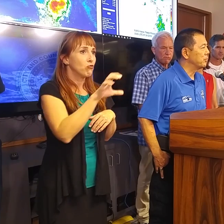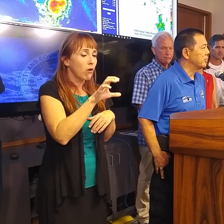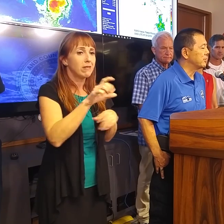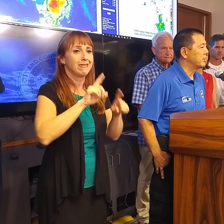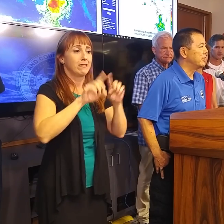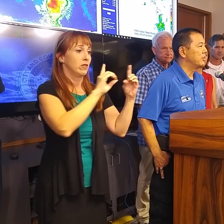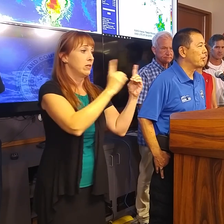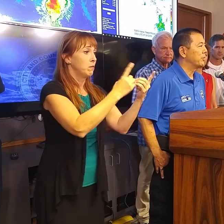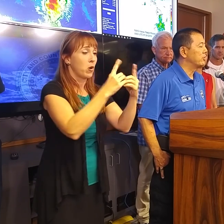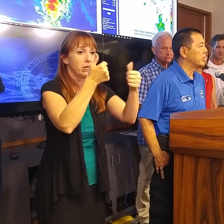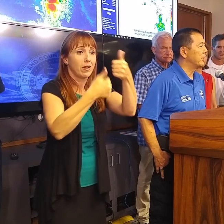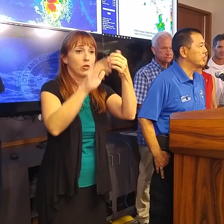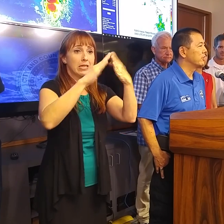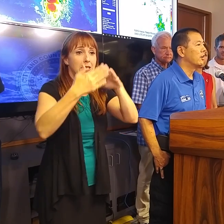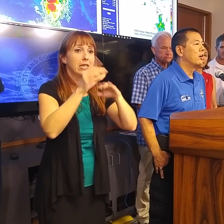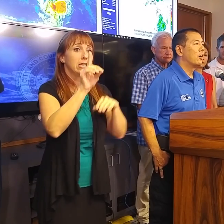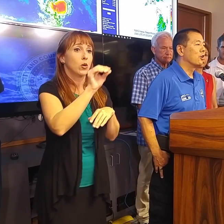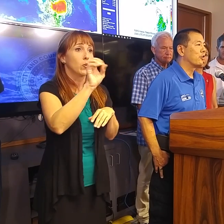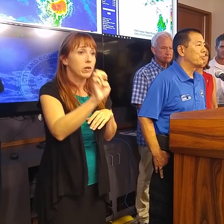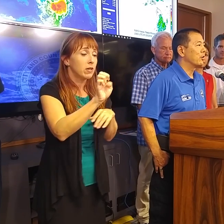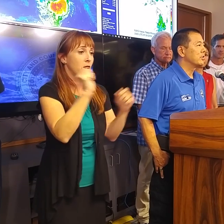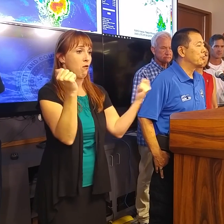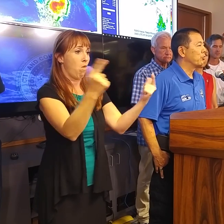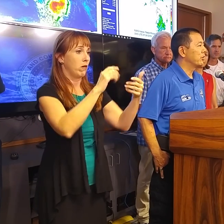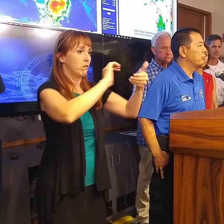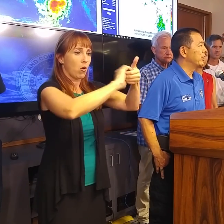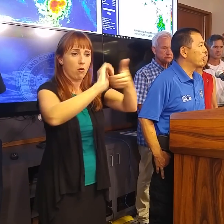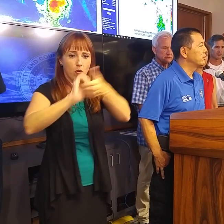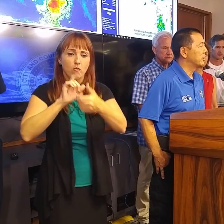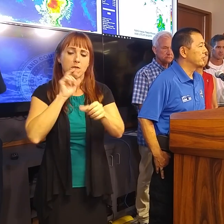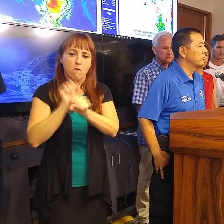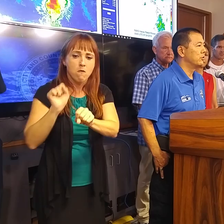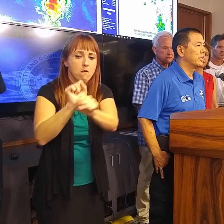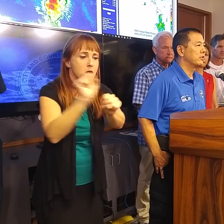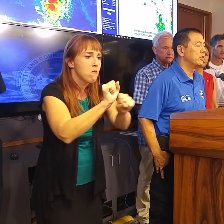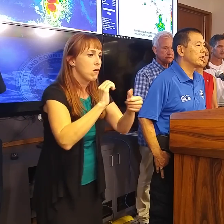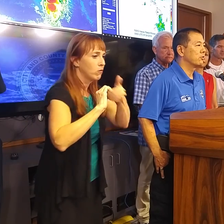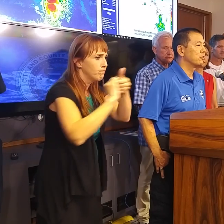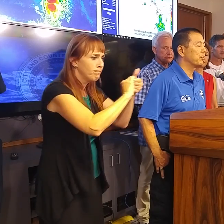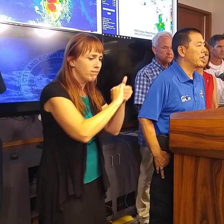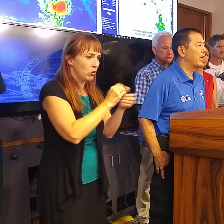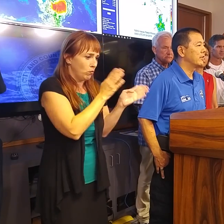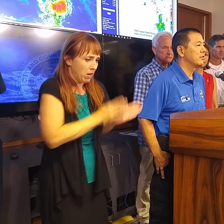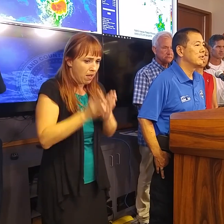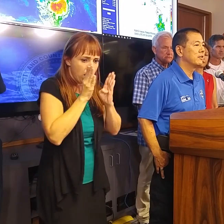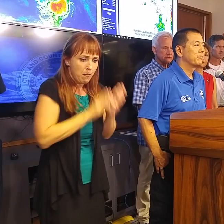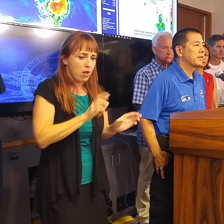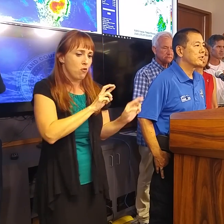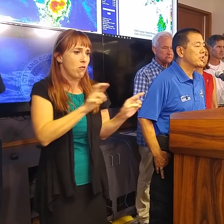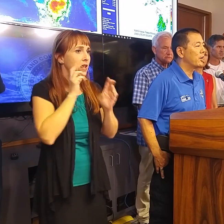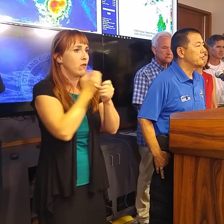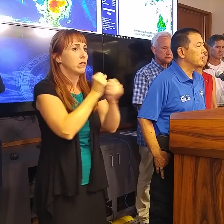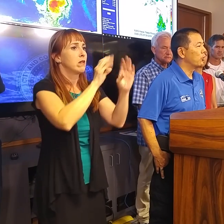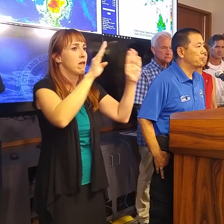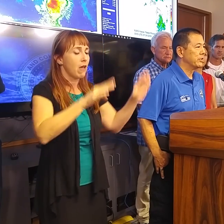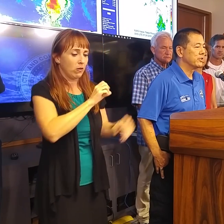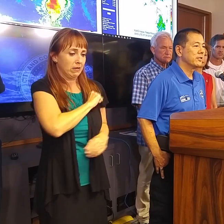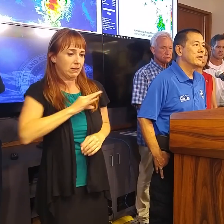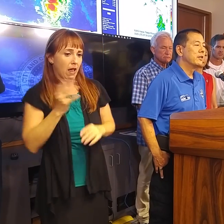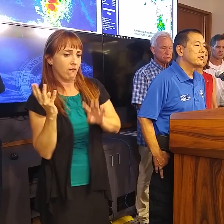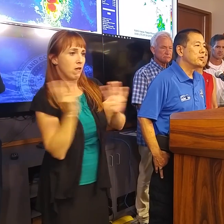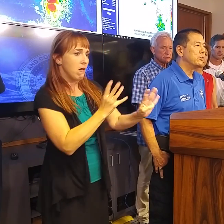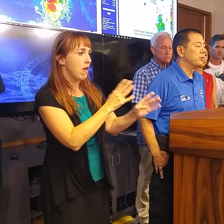multiple departments in the city, Department of Education, all of our partners have been working really hard together to get these shelters planned, staffed, and